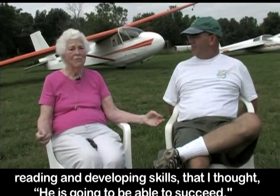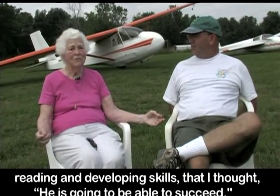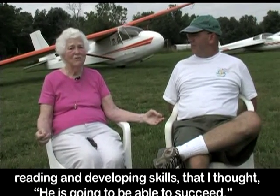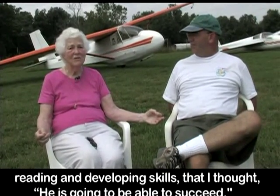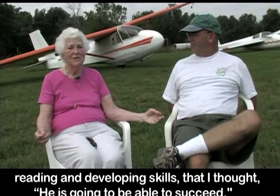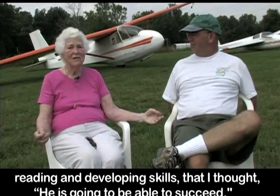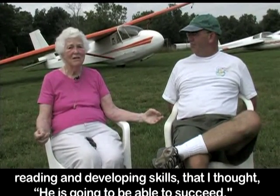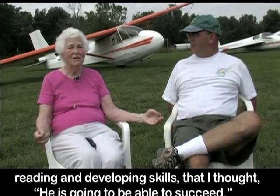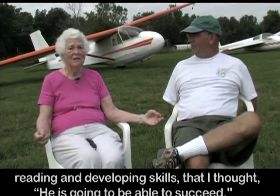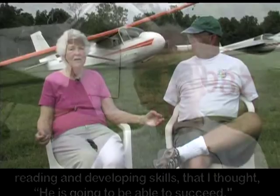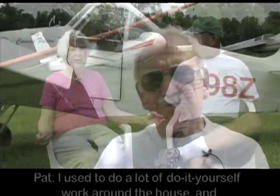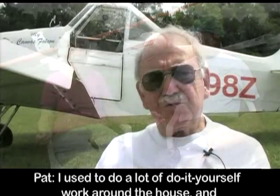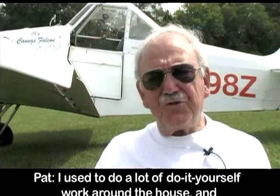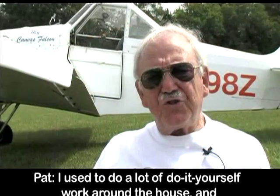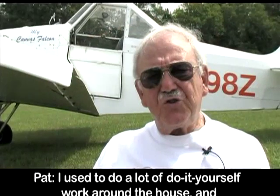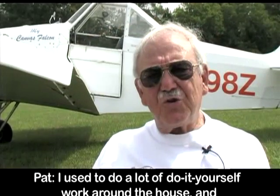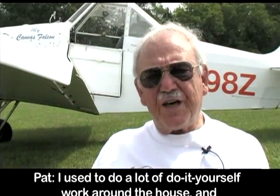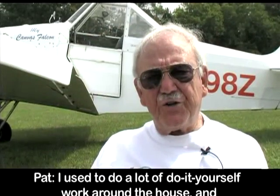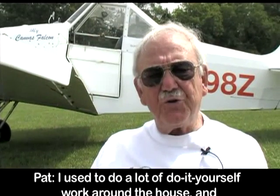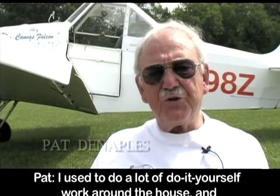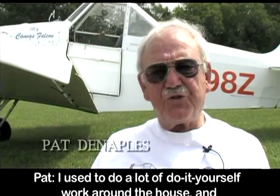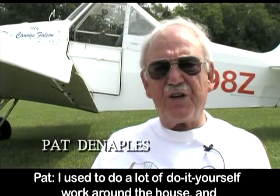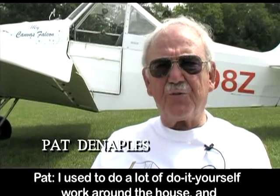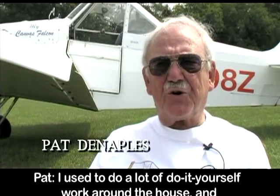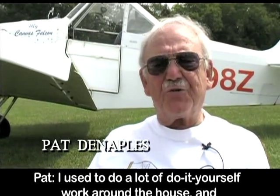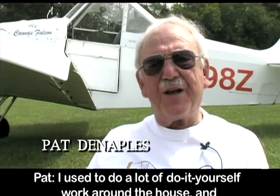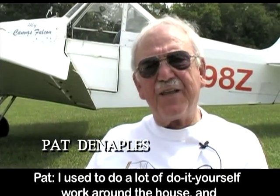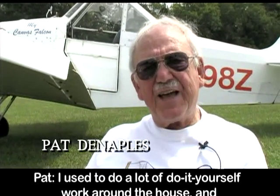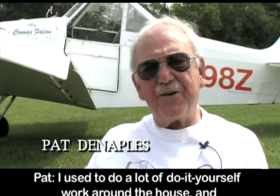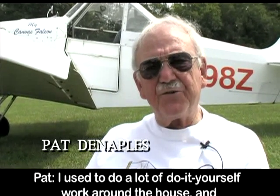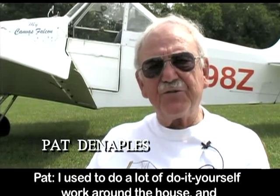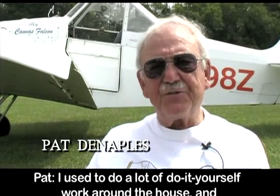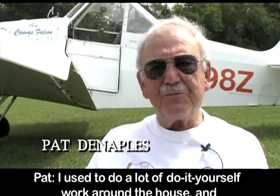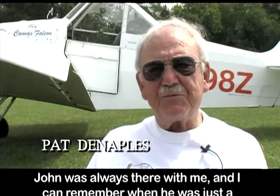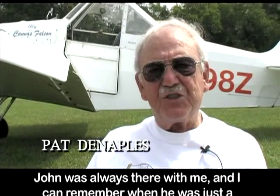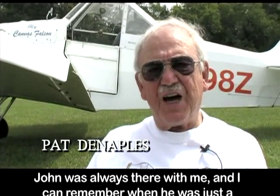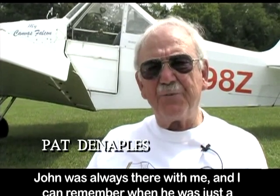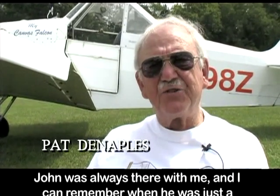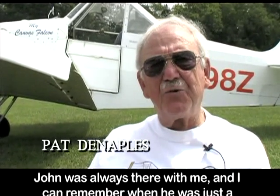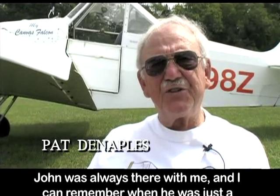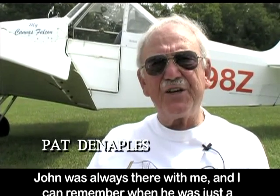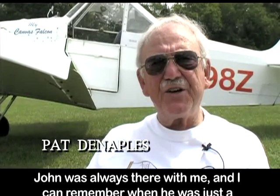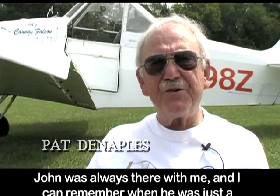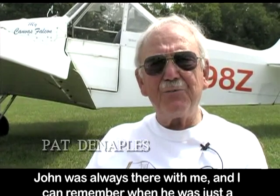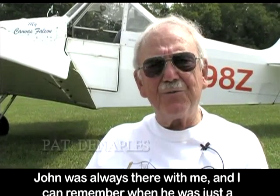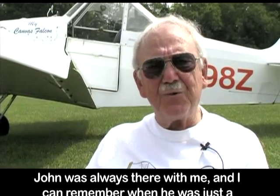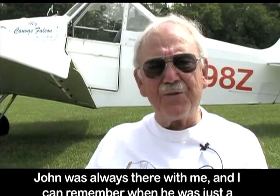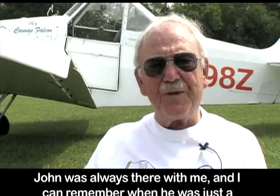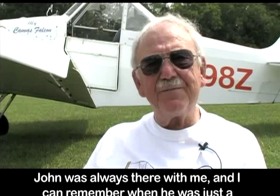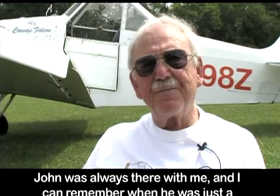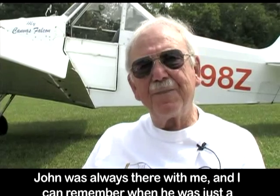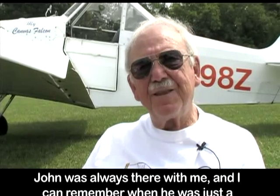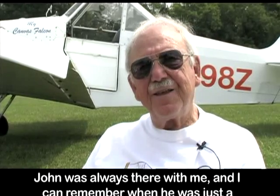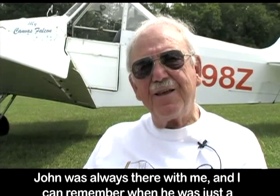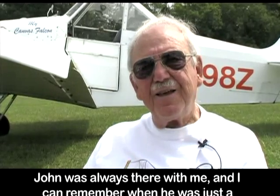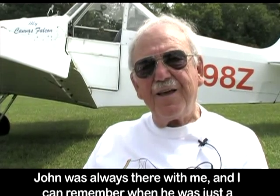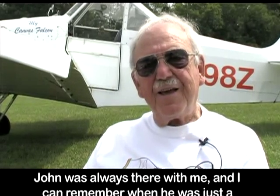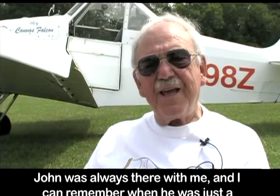to succeed. Used to do a lot of do-it-yourself work around the house. John was always there with me. And I can